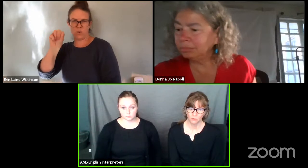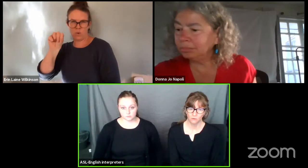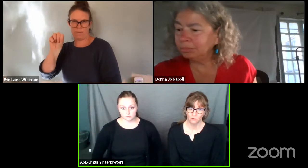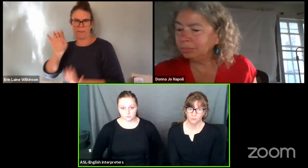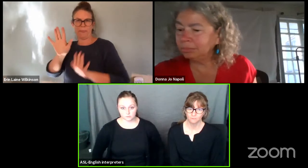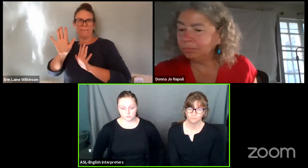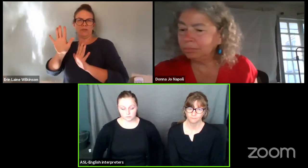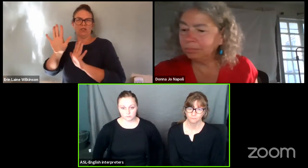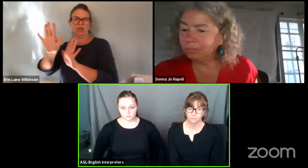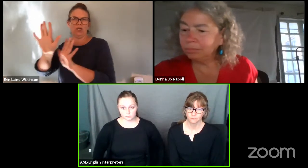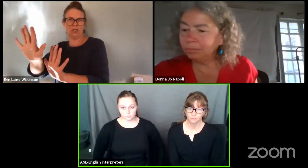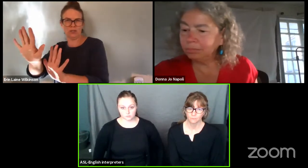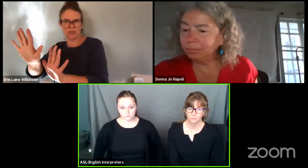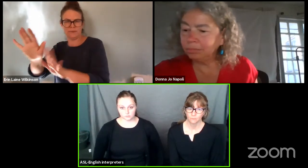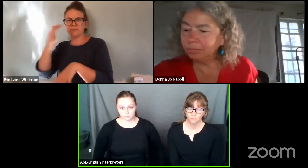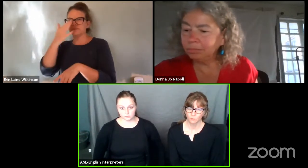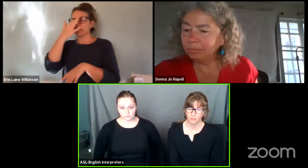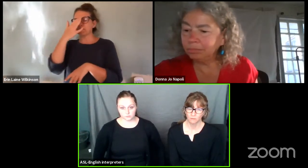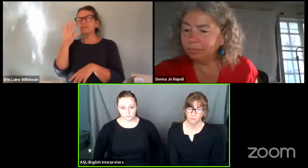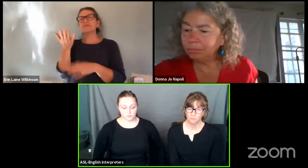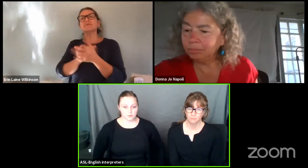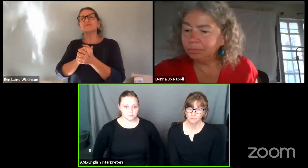of